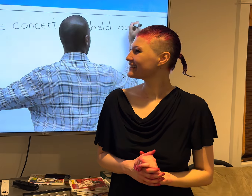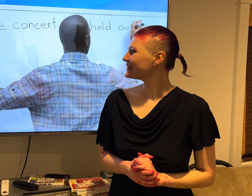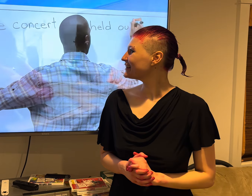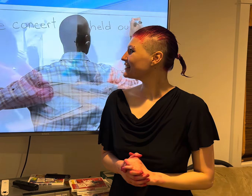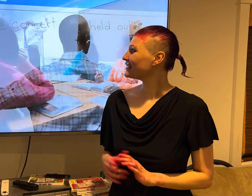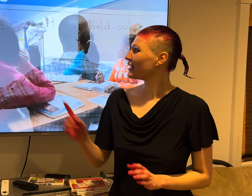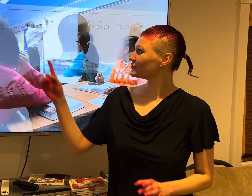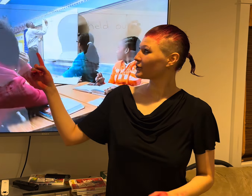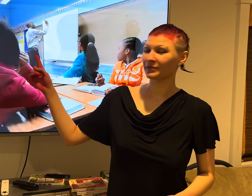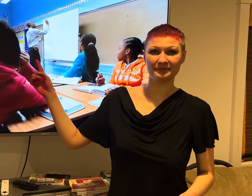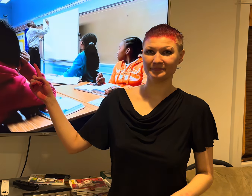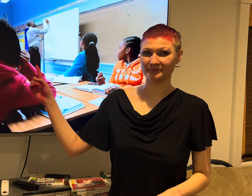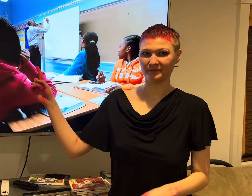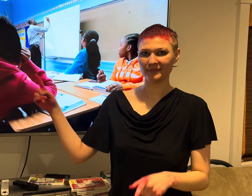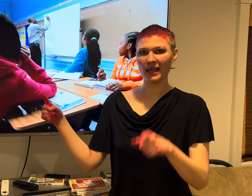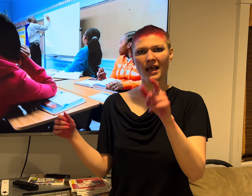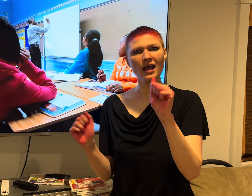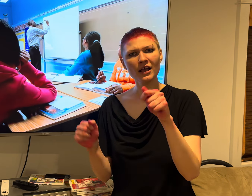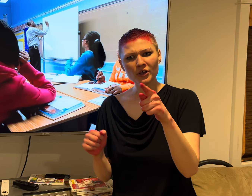The concert was held outdoors.